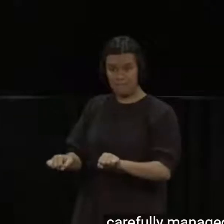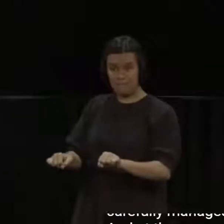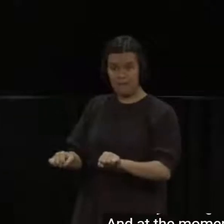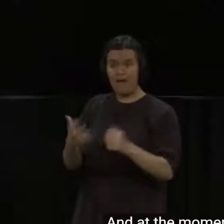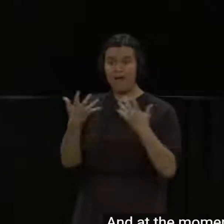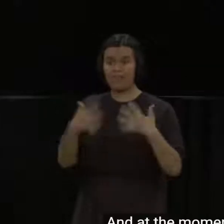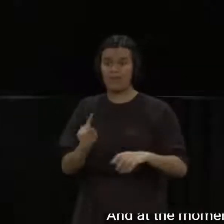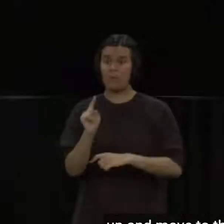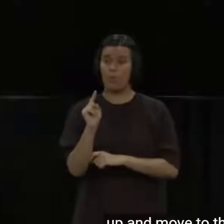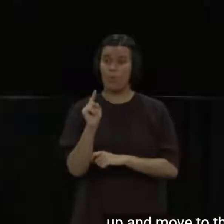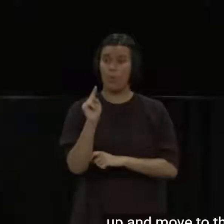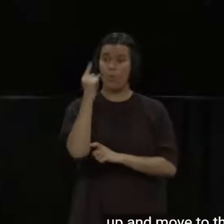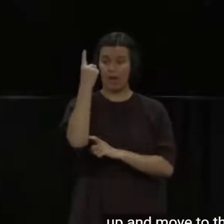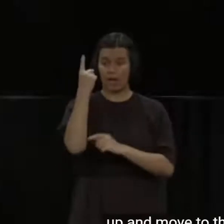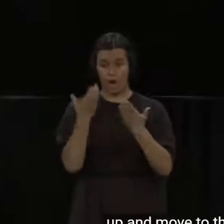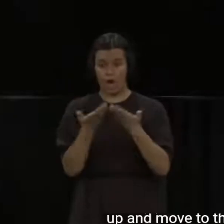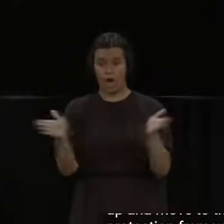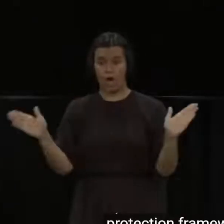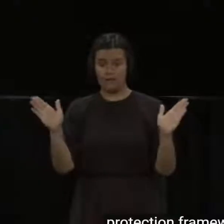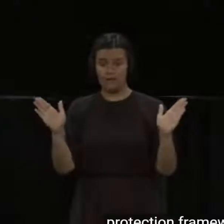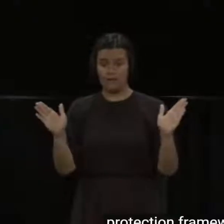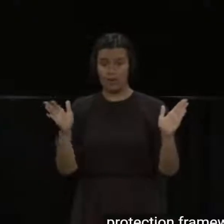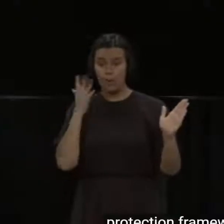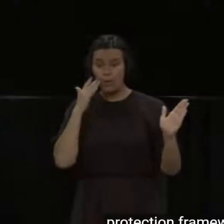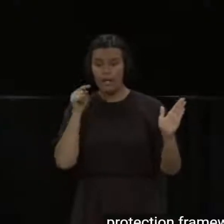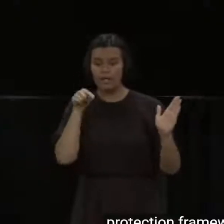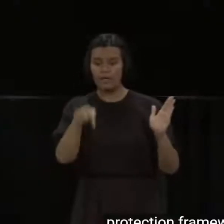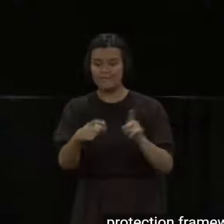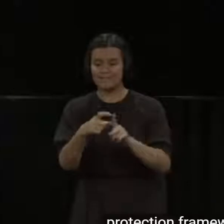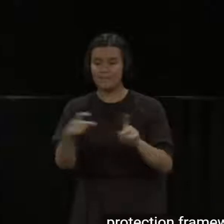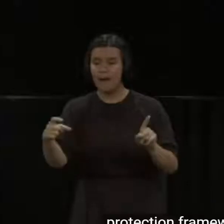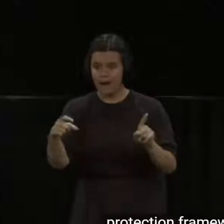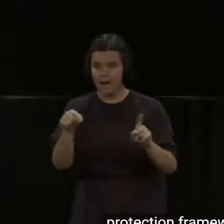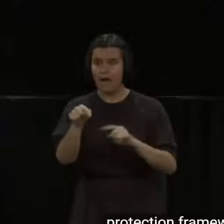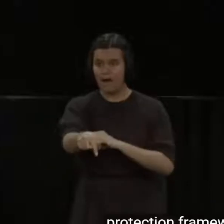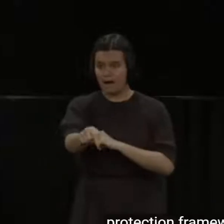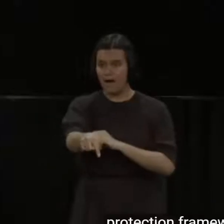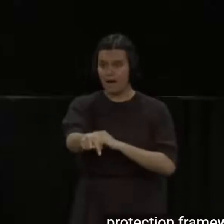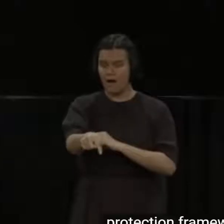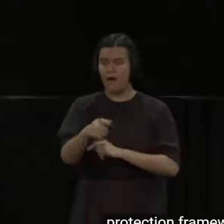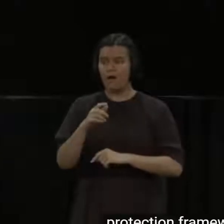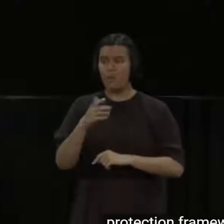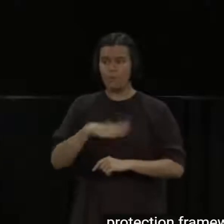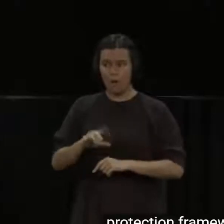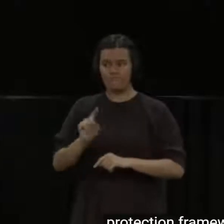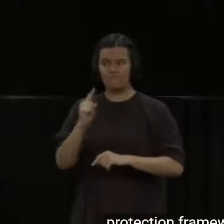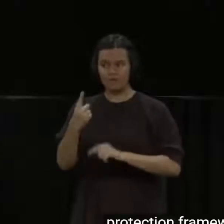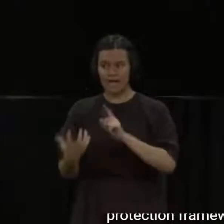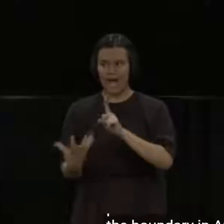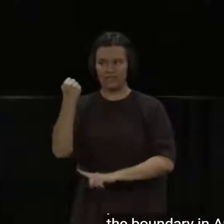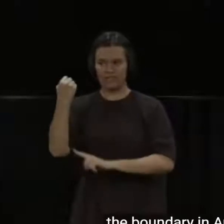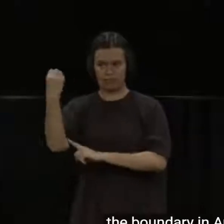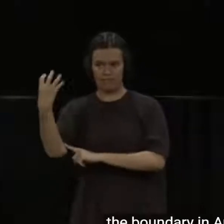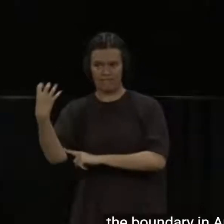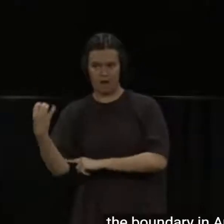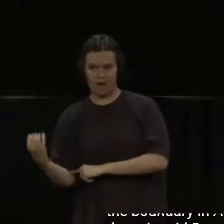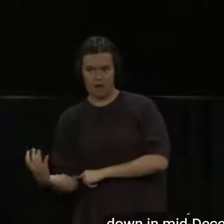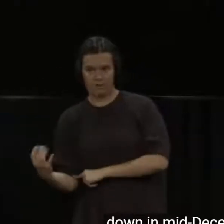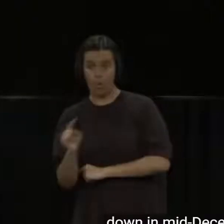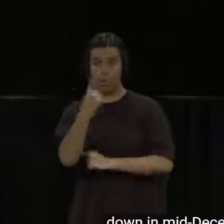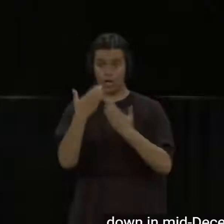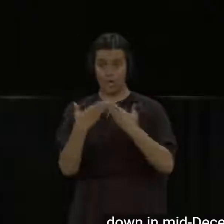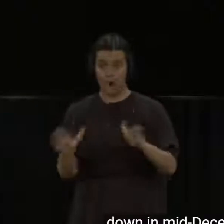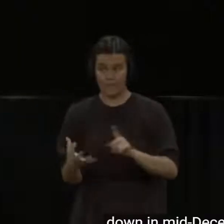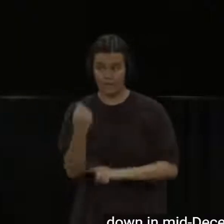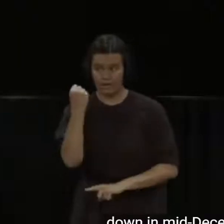coming down in mid-December, it was important to bed everything in there before then adding this additional risk by allowing more overseas arrivals. What